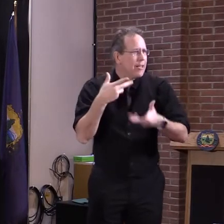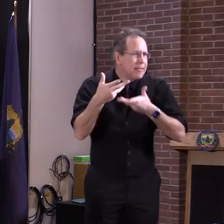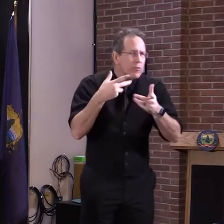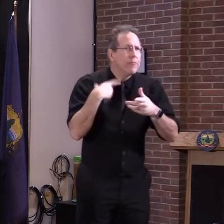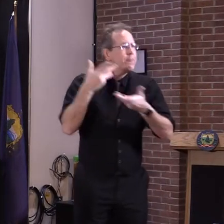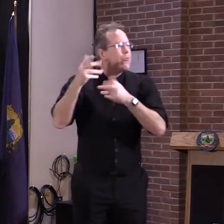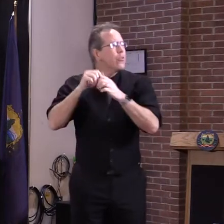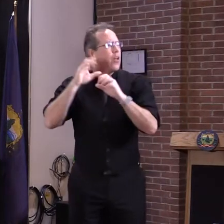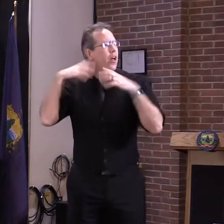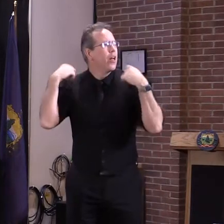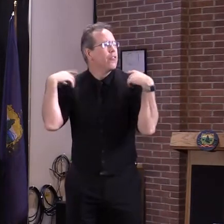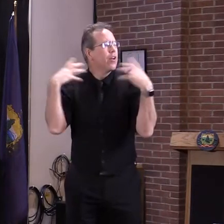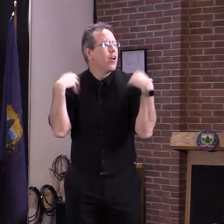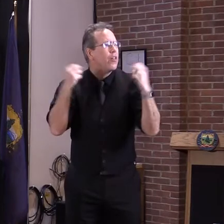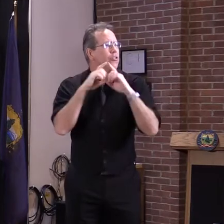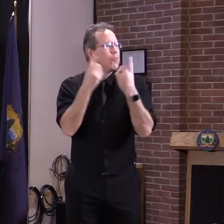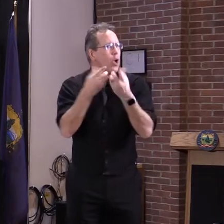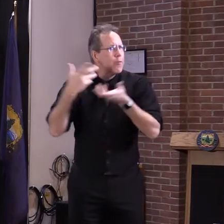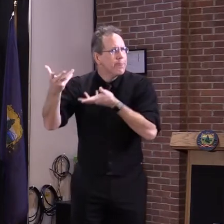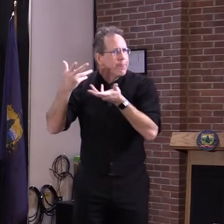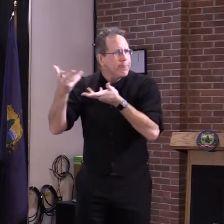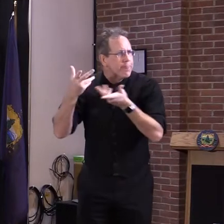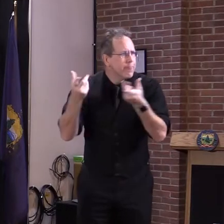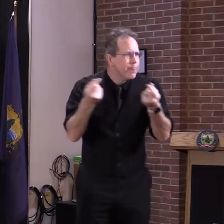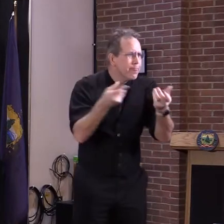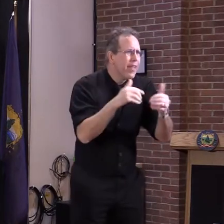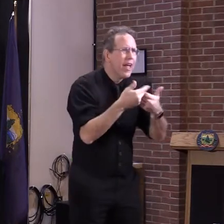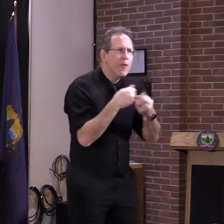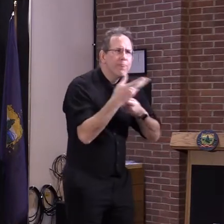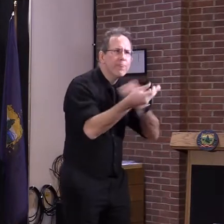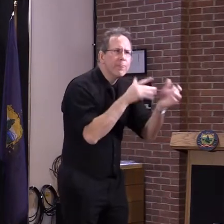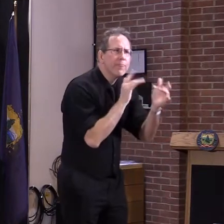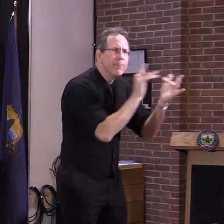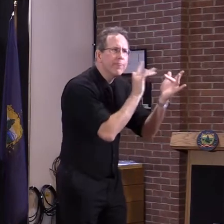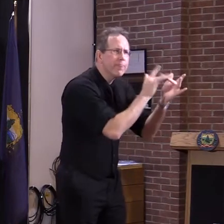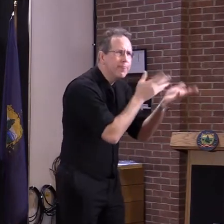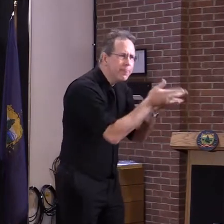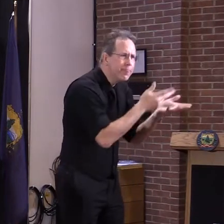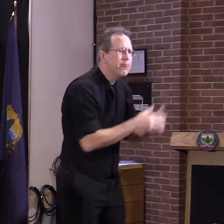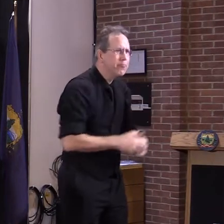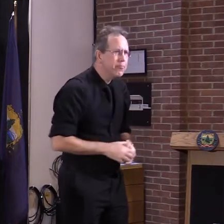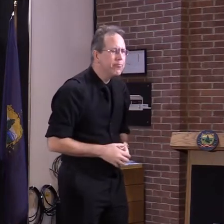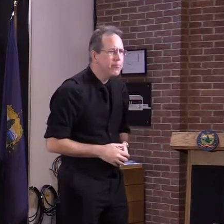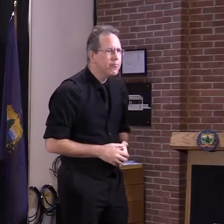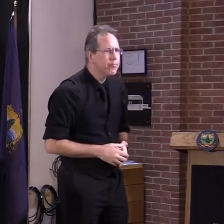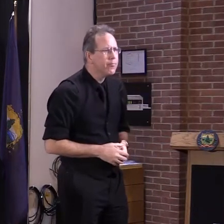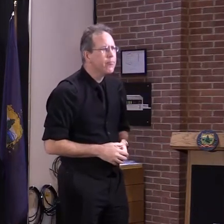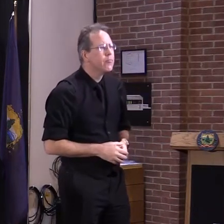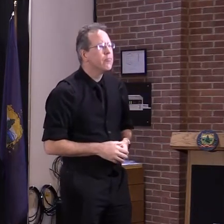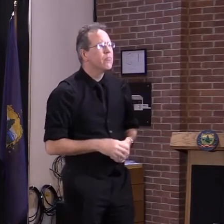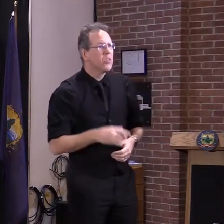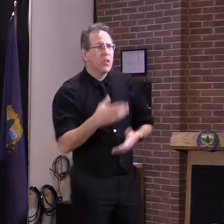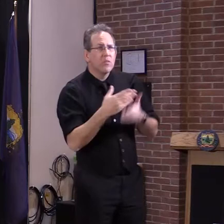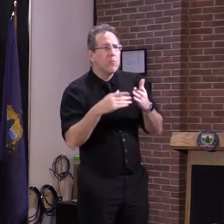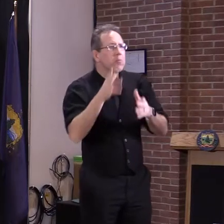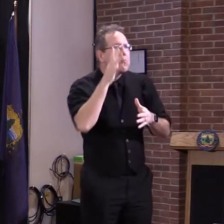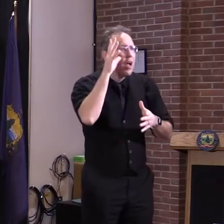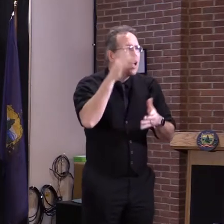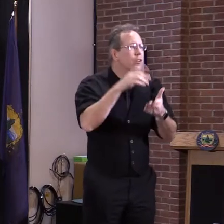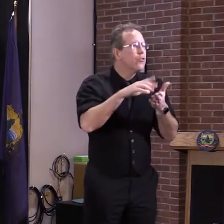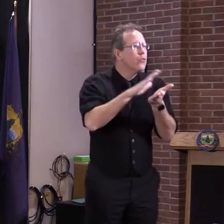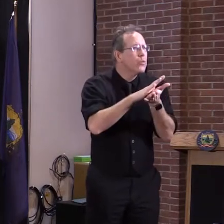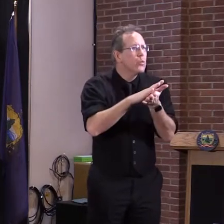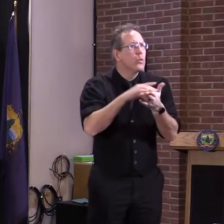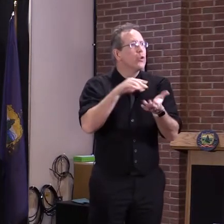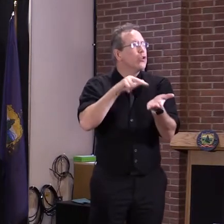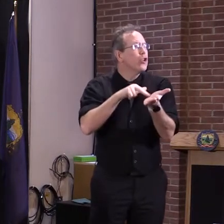providing answers to questions relative to implementing the new program. Most of these questions come from school nurses themselves or from folks that are